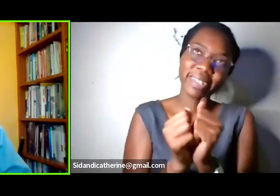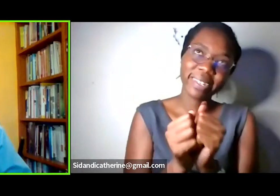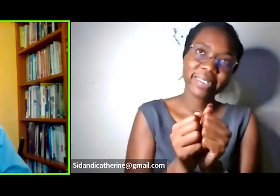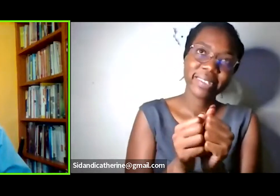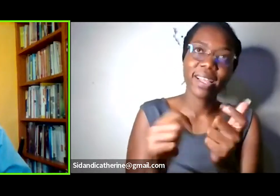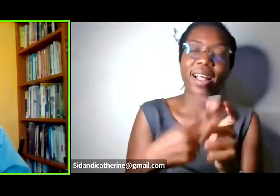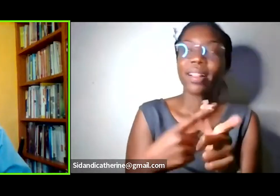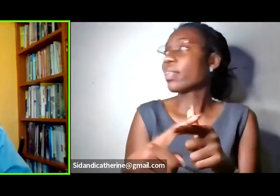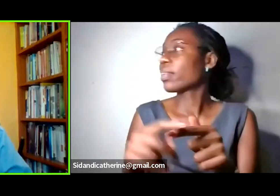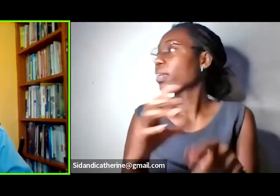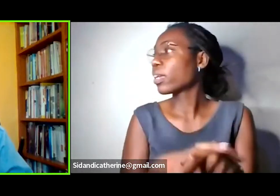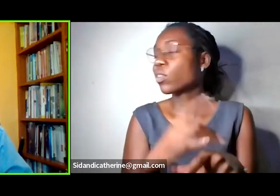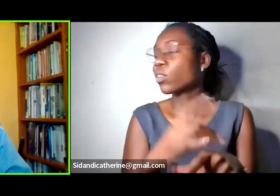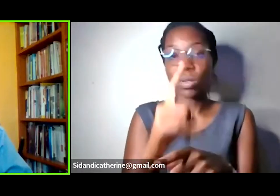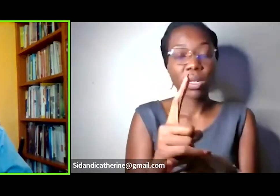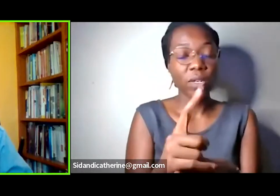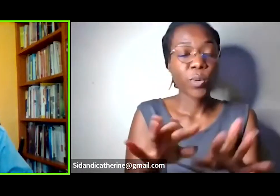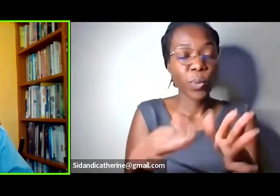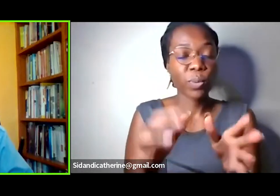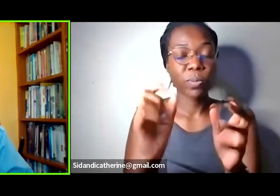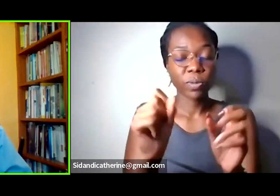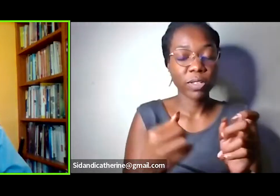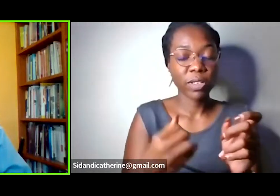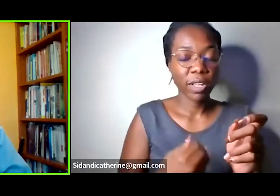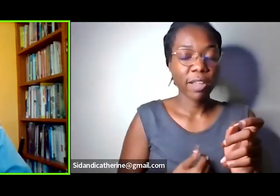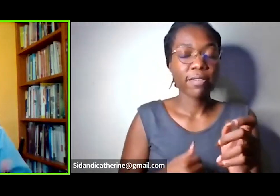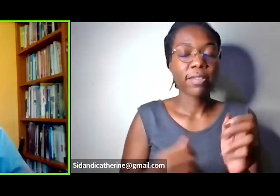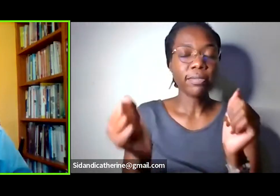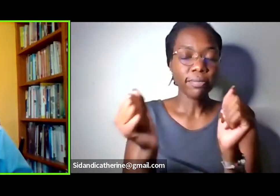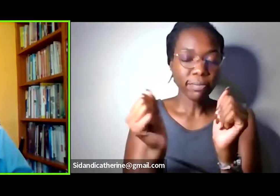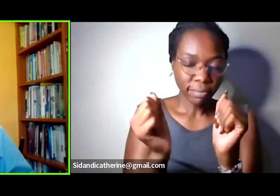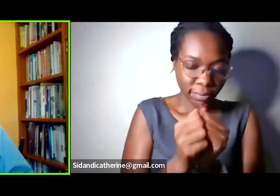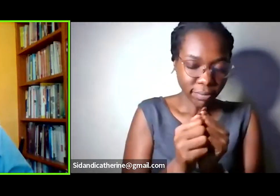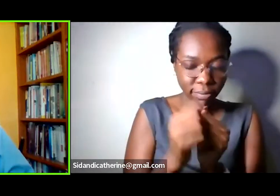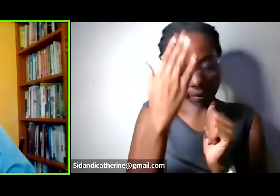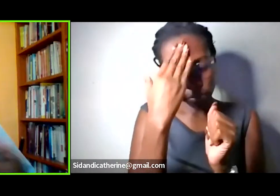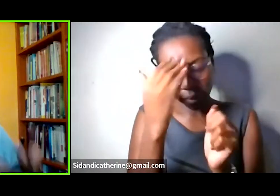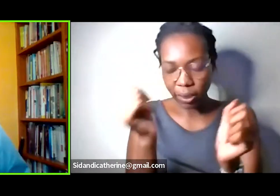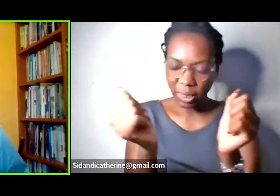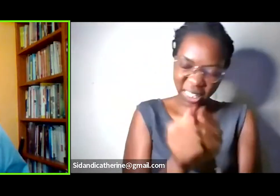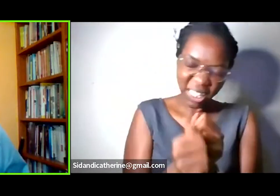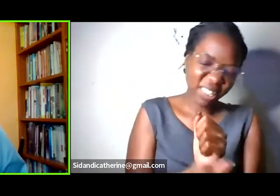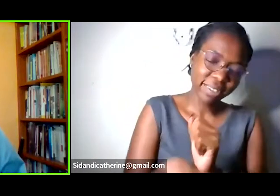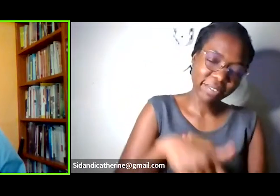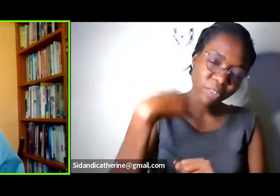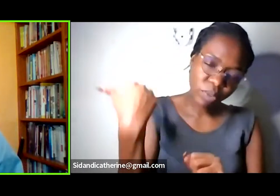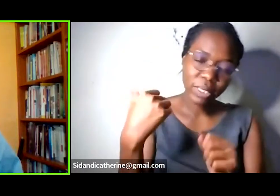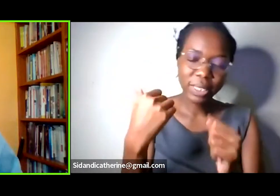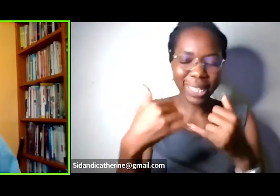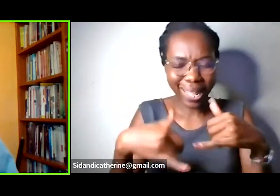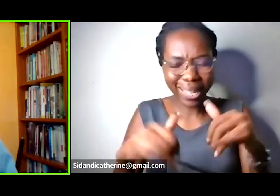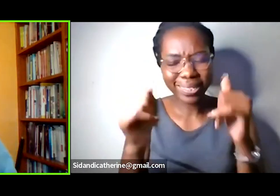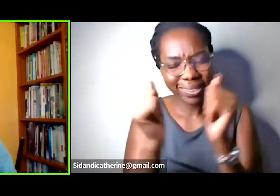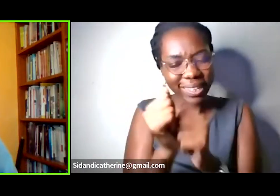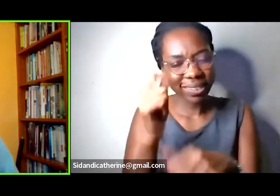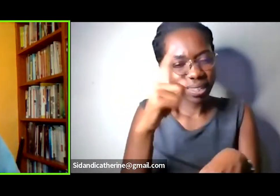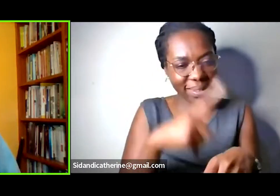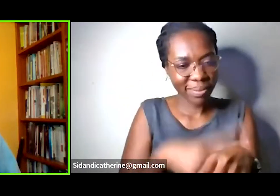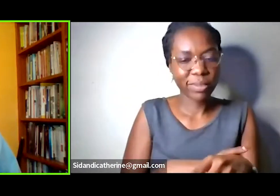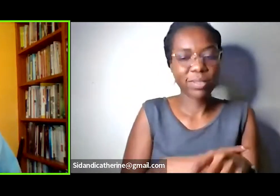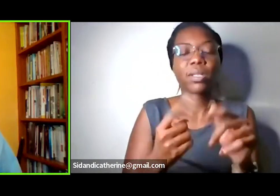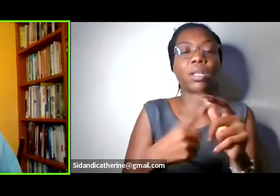figure. So that is the starting point. Very good. As a mathematician, what is the role